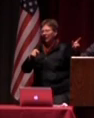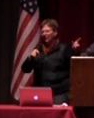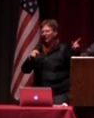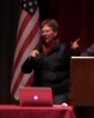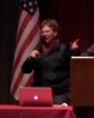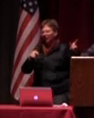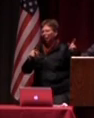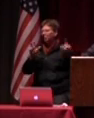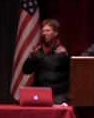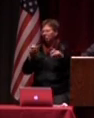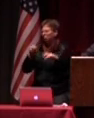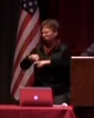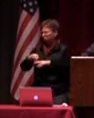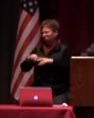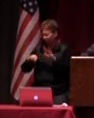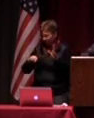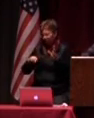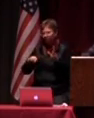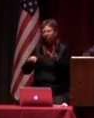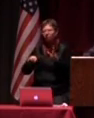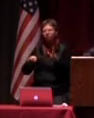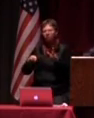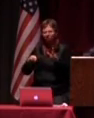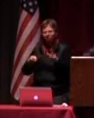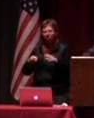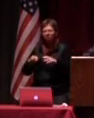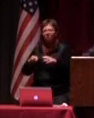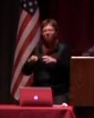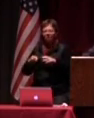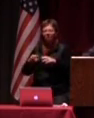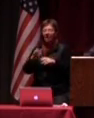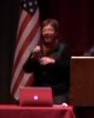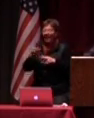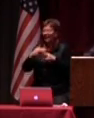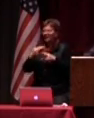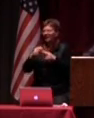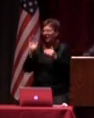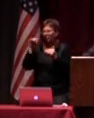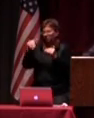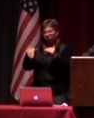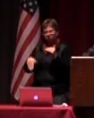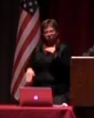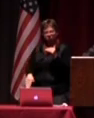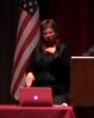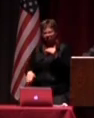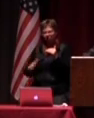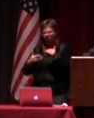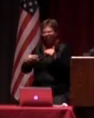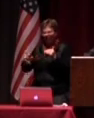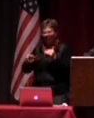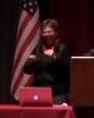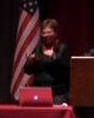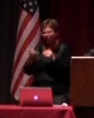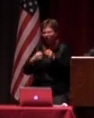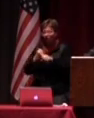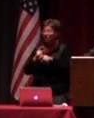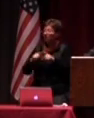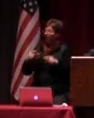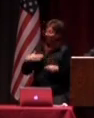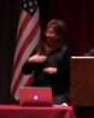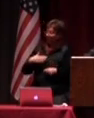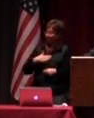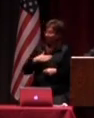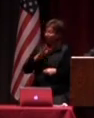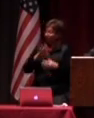and Bonapartism as a serious political force evaporated over the next few decades. But the battles about Napoleon's legacy continue even